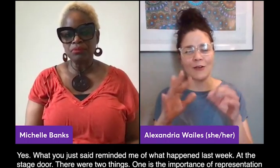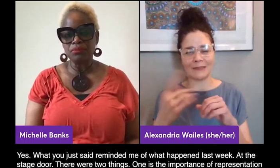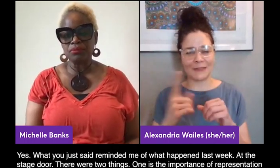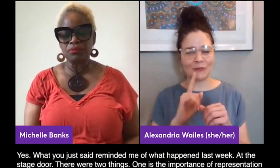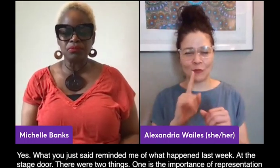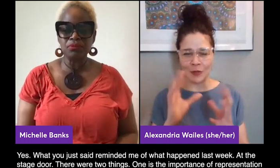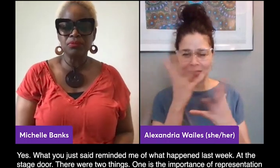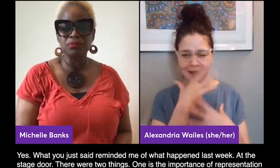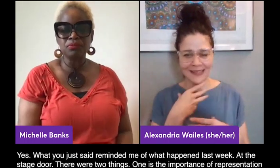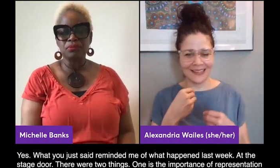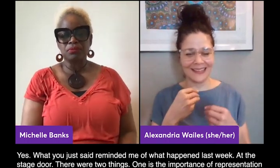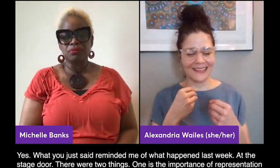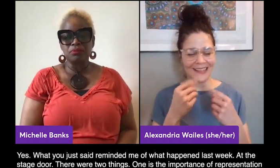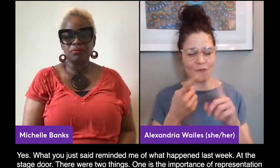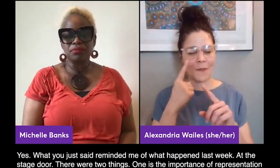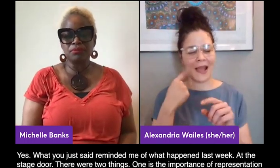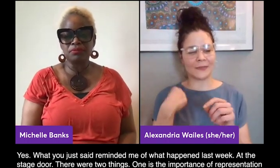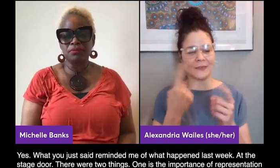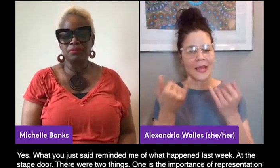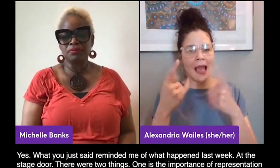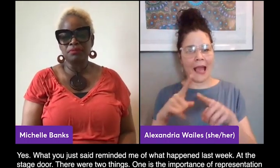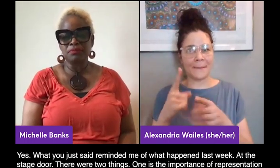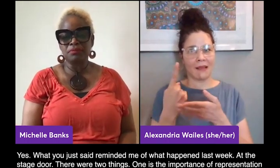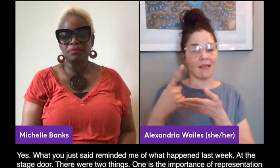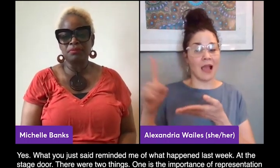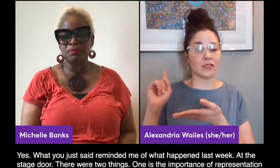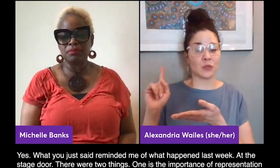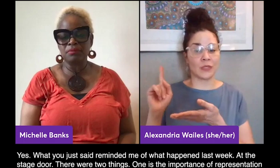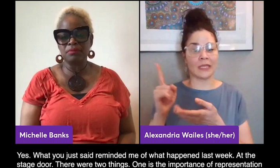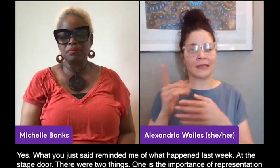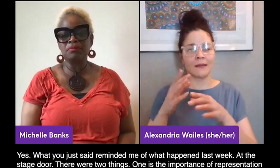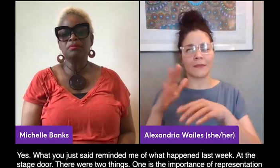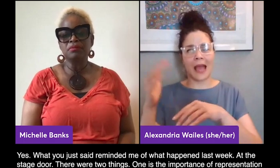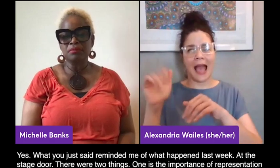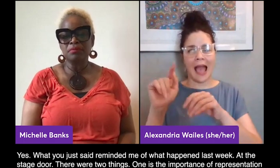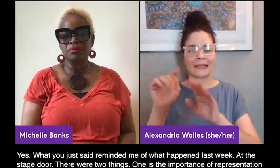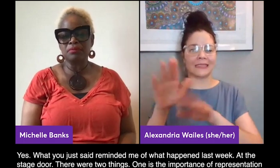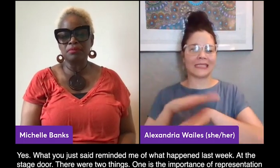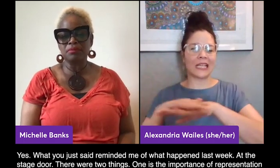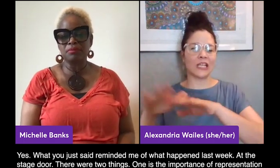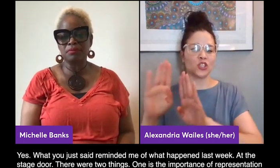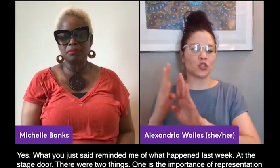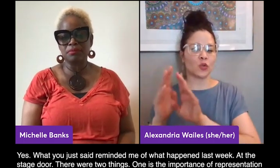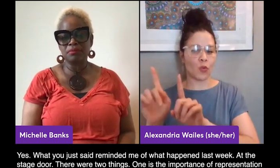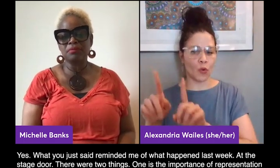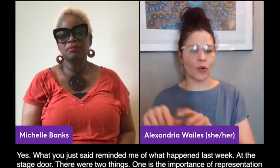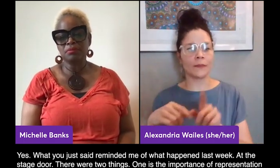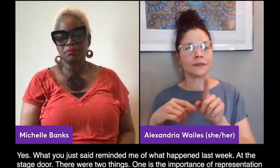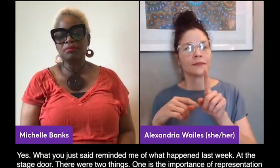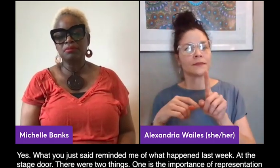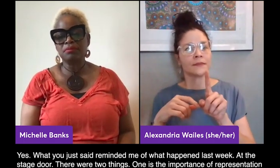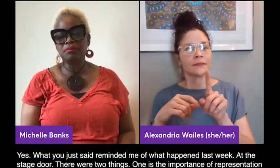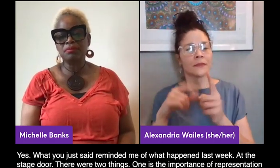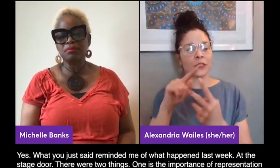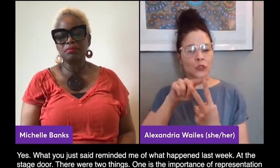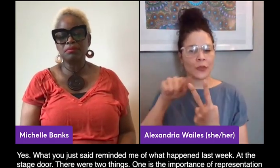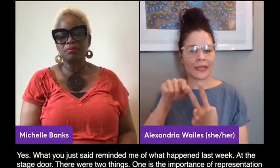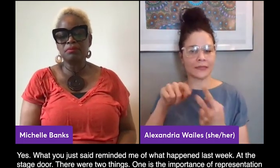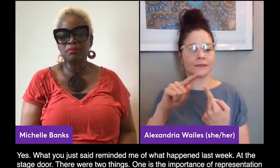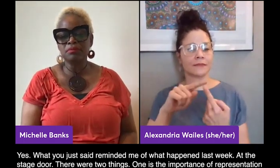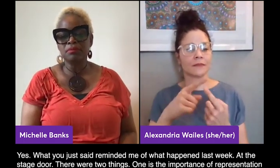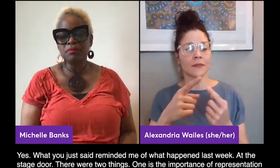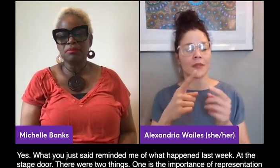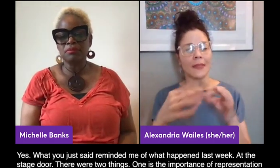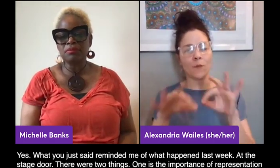Yes, what you just said reminded me of what happened last week at the stage door. There were 2 things. One is the importance of representation